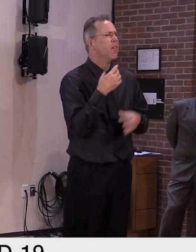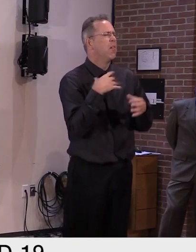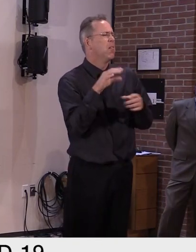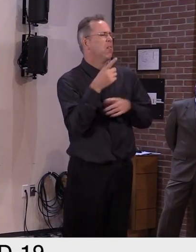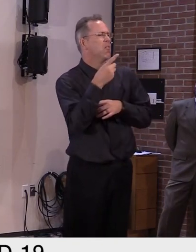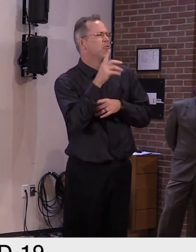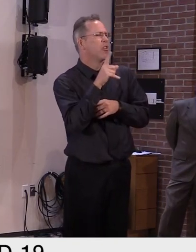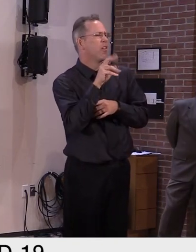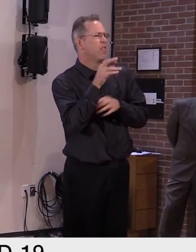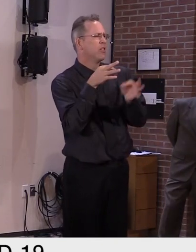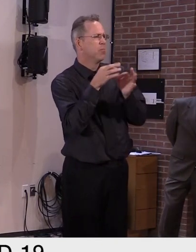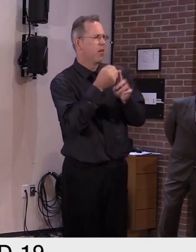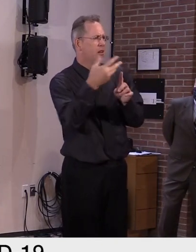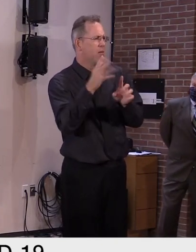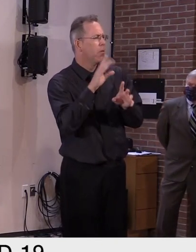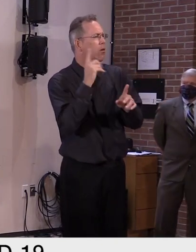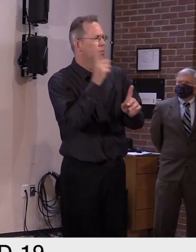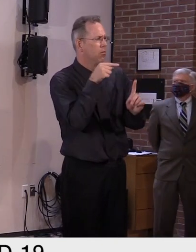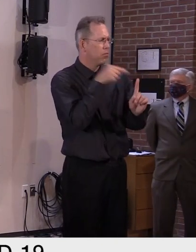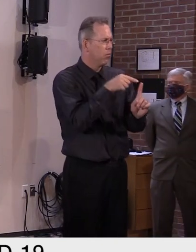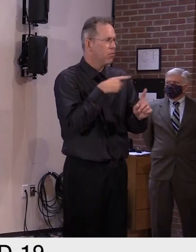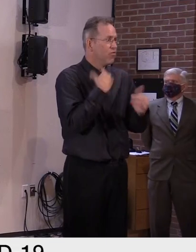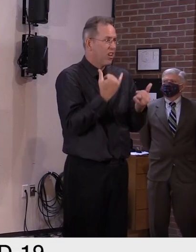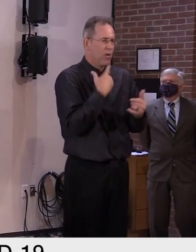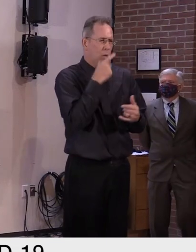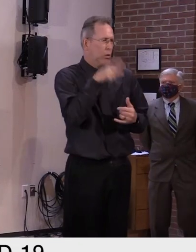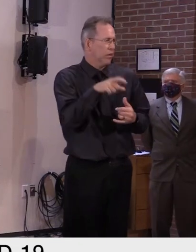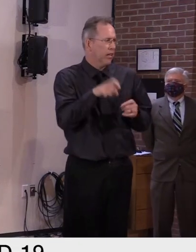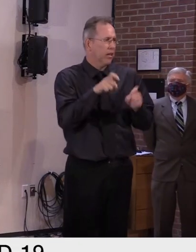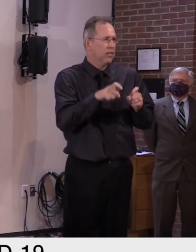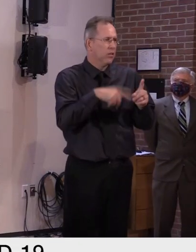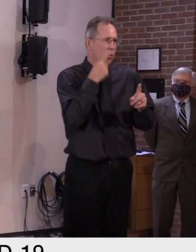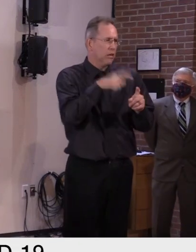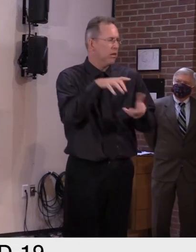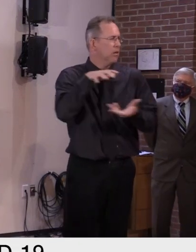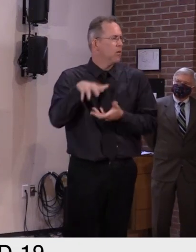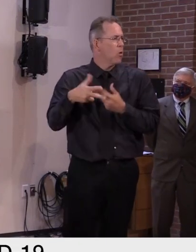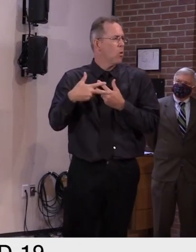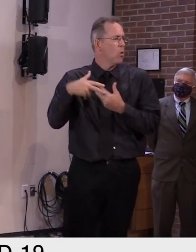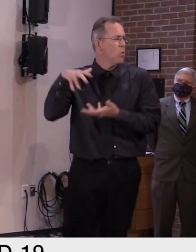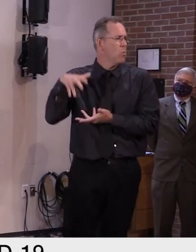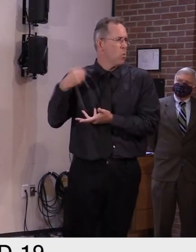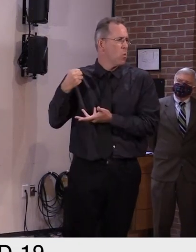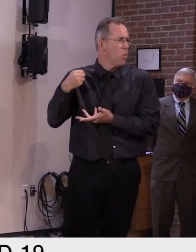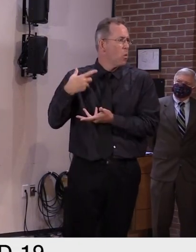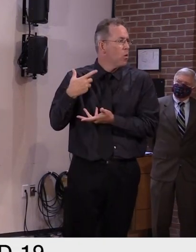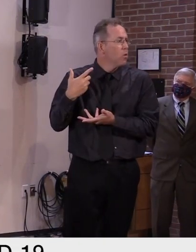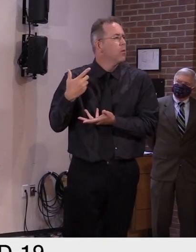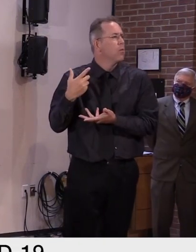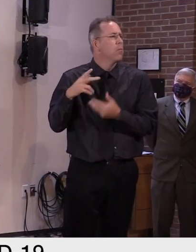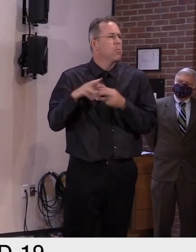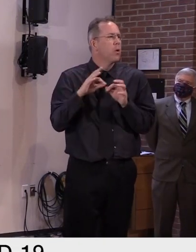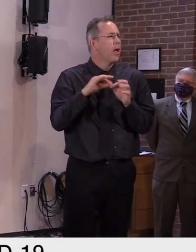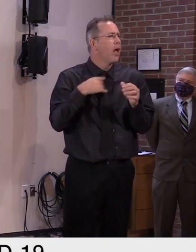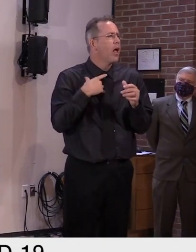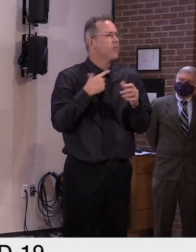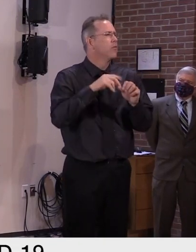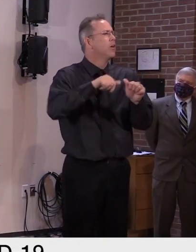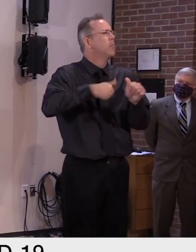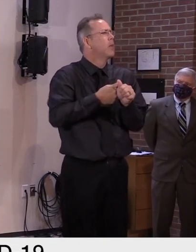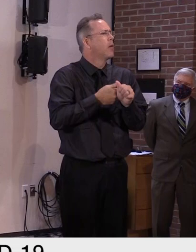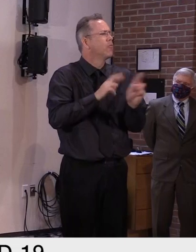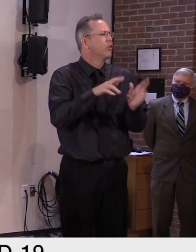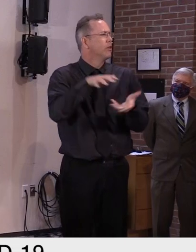be utilizing some of the antigen testing in the near future, but we have to have a stockpile that will make it